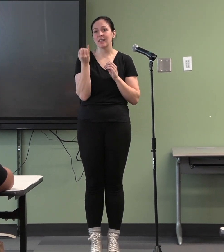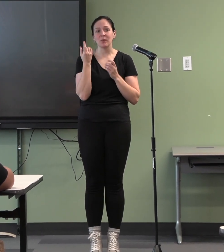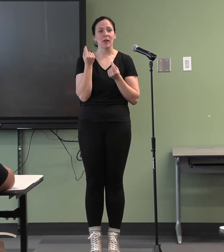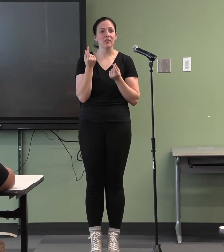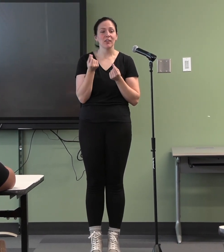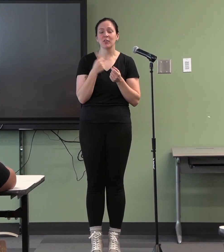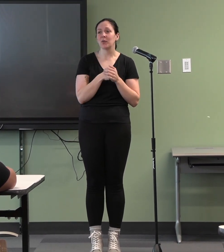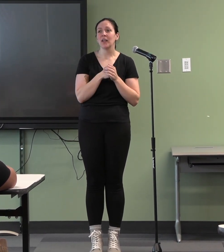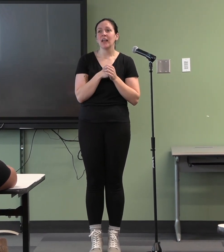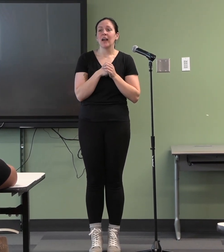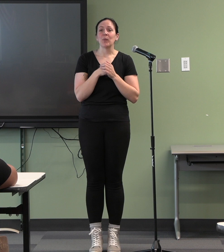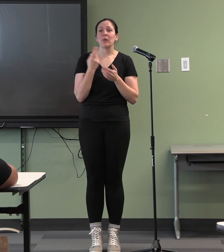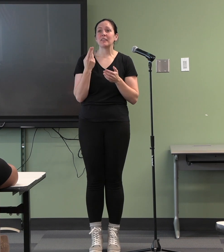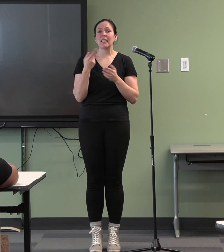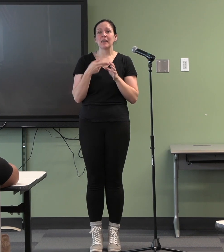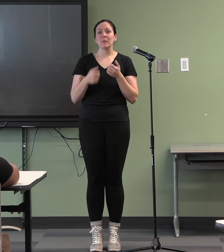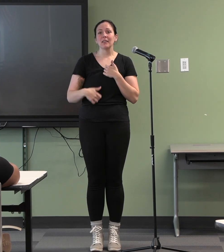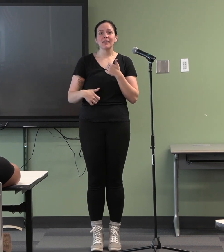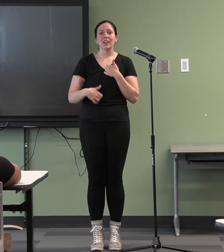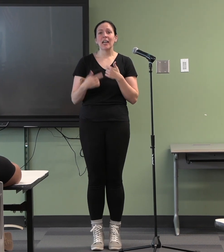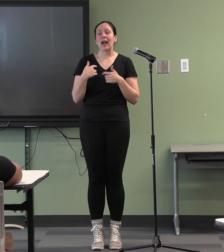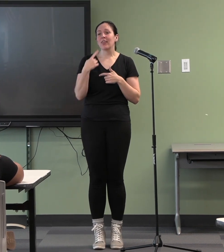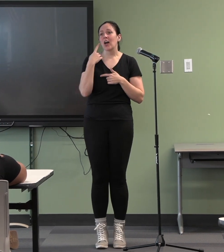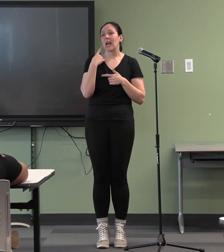what I was going to do. When I was in the military, I thought I